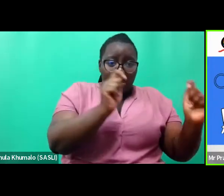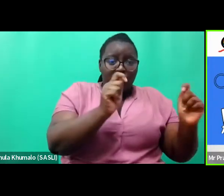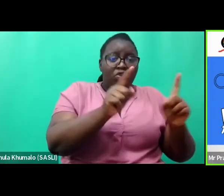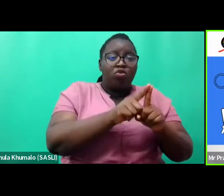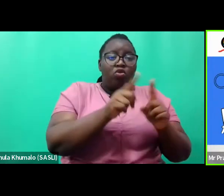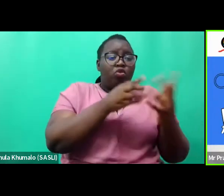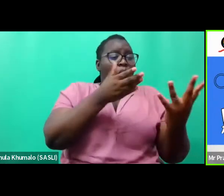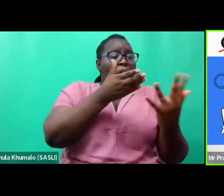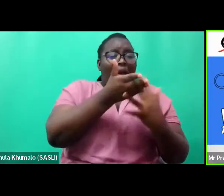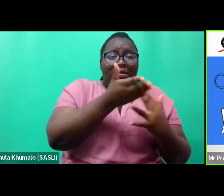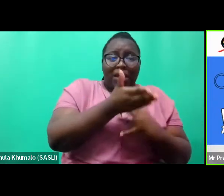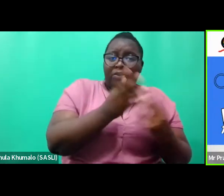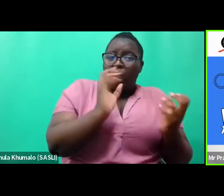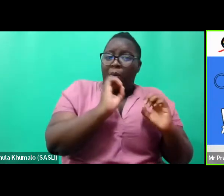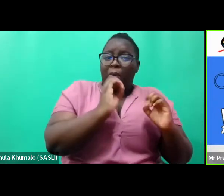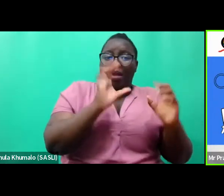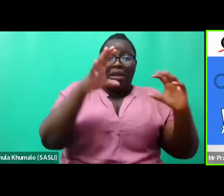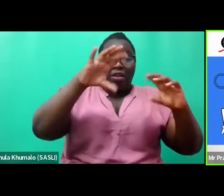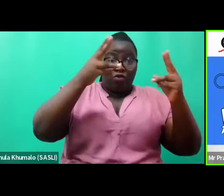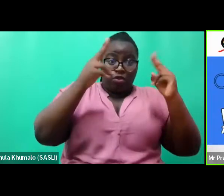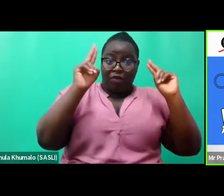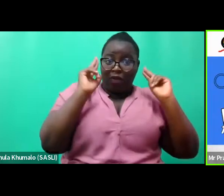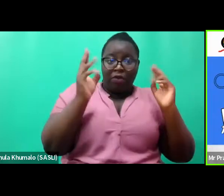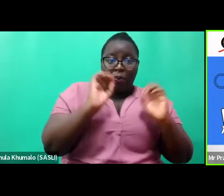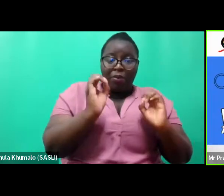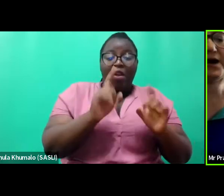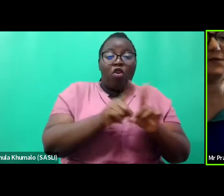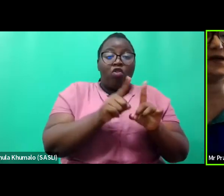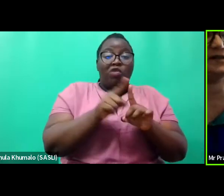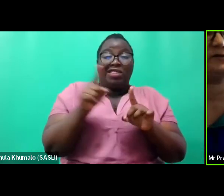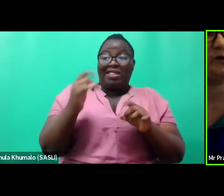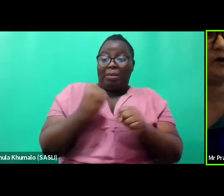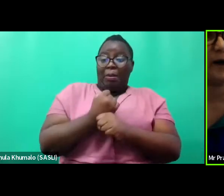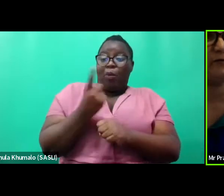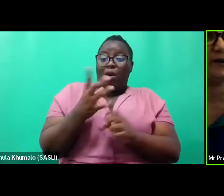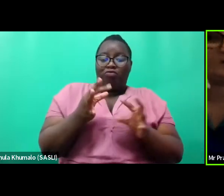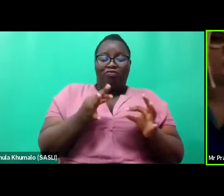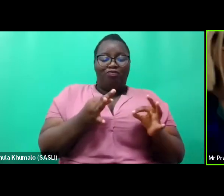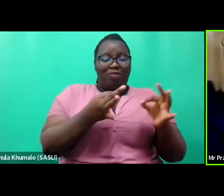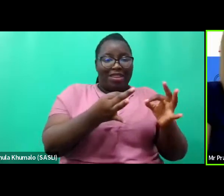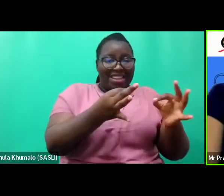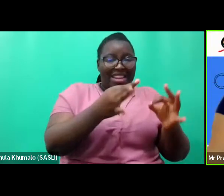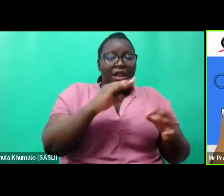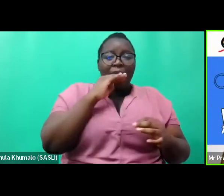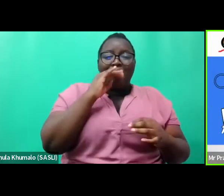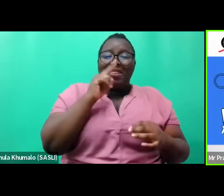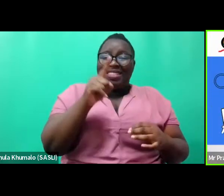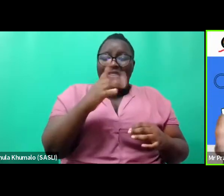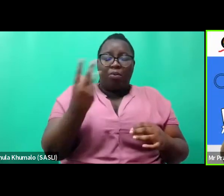you at the time. Yes. And that was a delay. Yes. So that's a very painful experience.